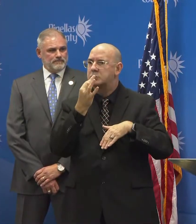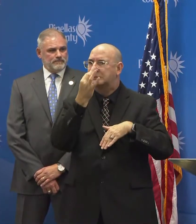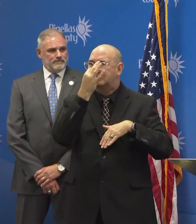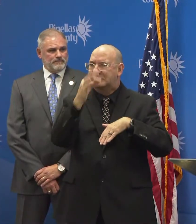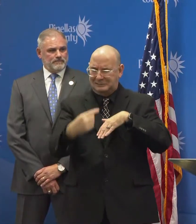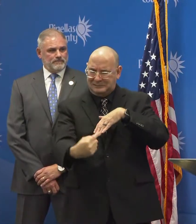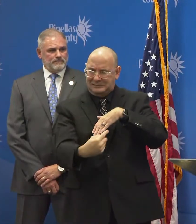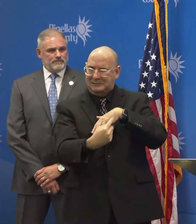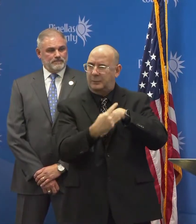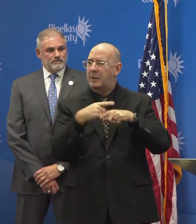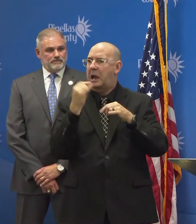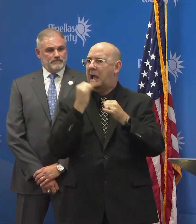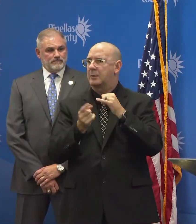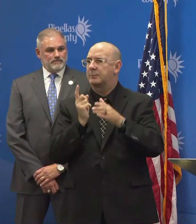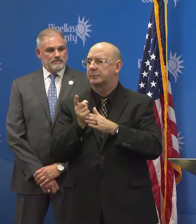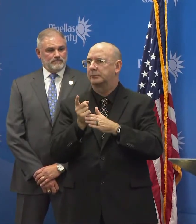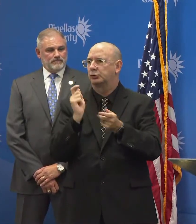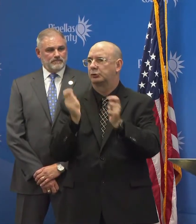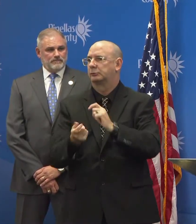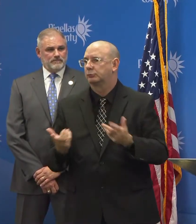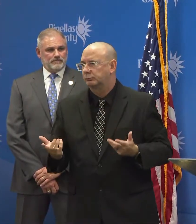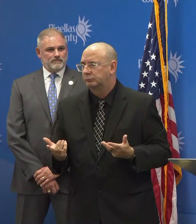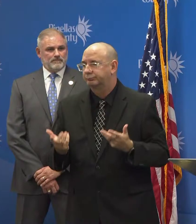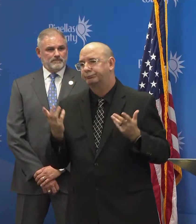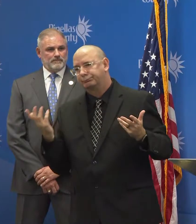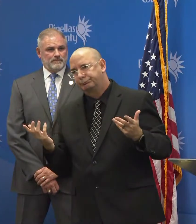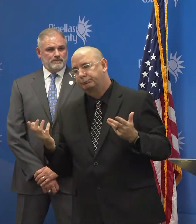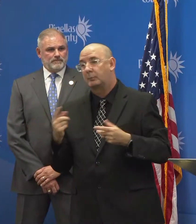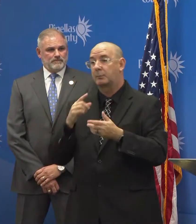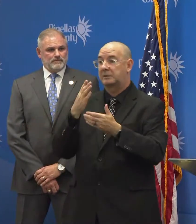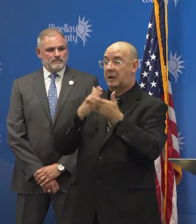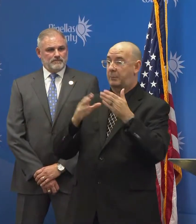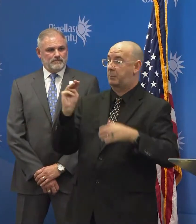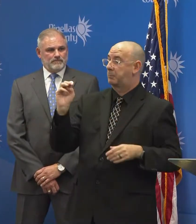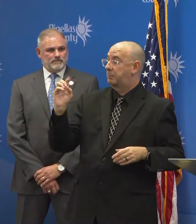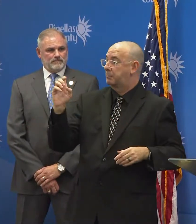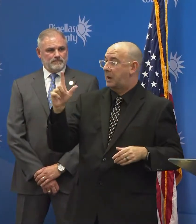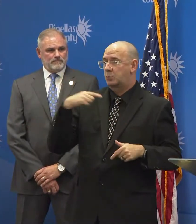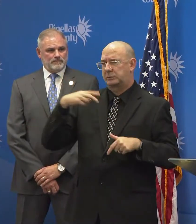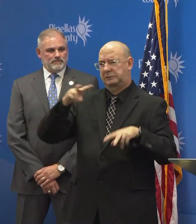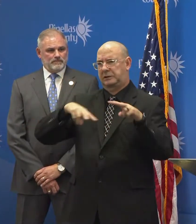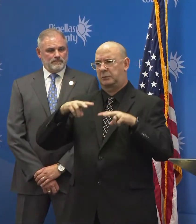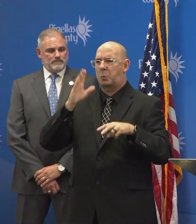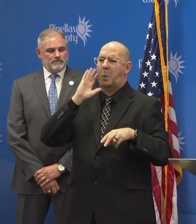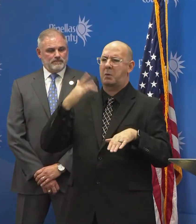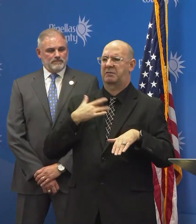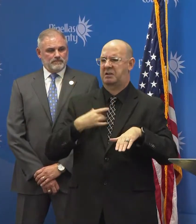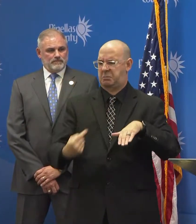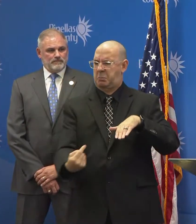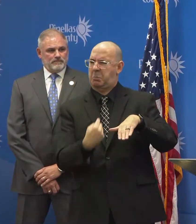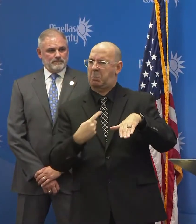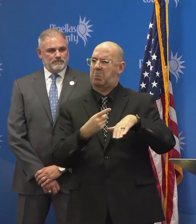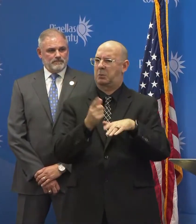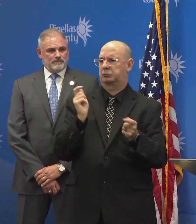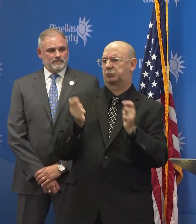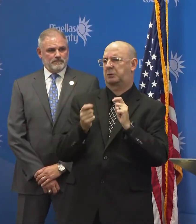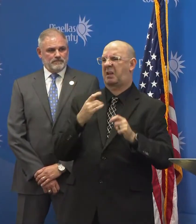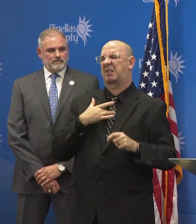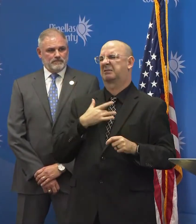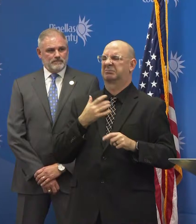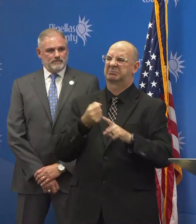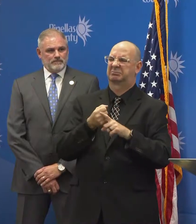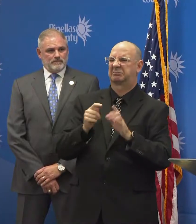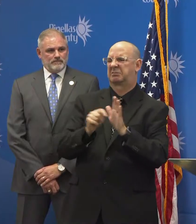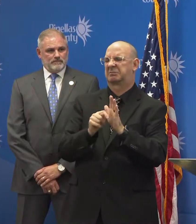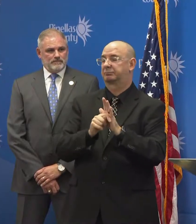these are situations where even some of the models that didn't take it into Tampa 3 days ago are now taking it in. So the